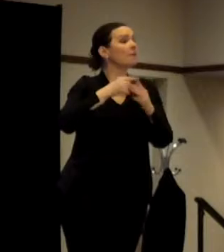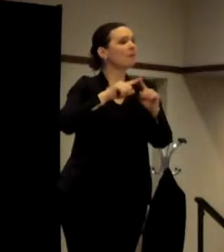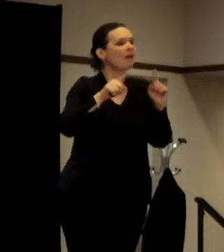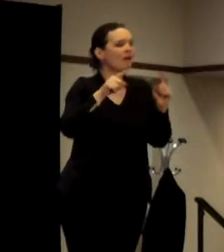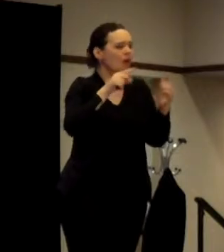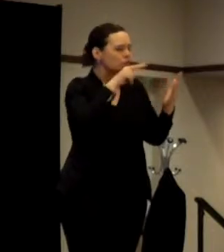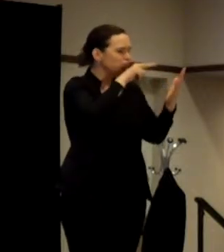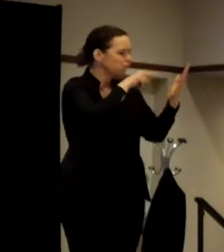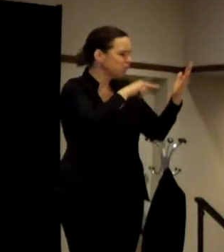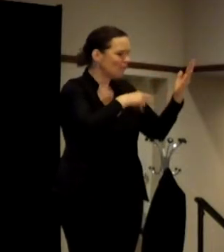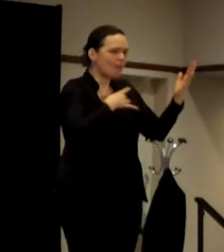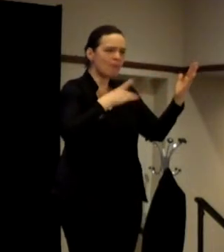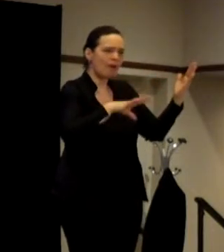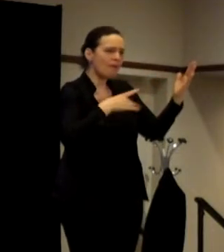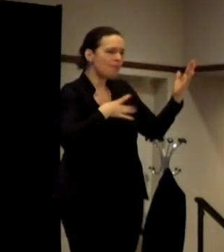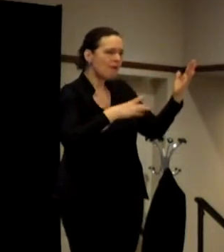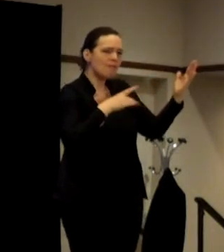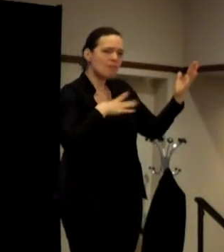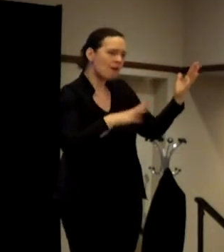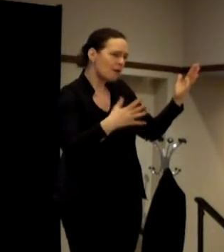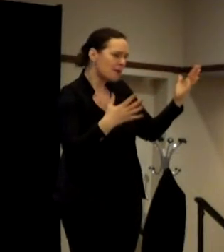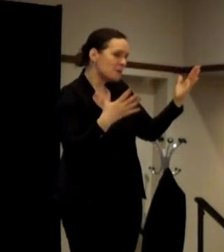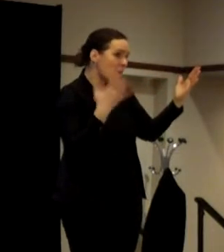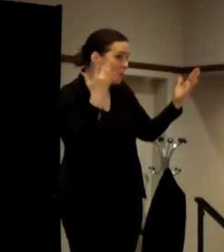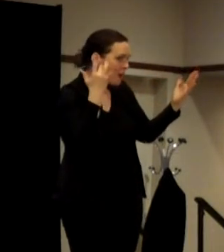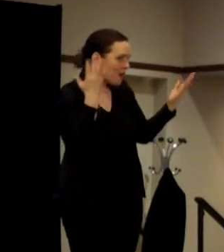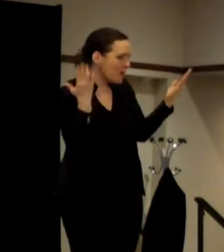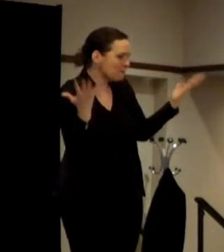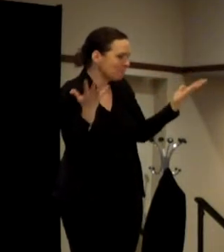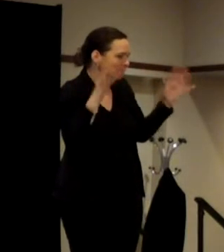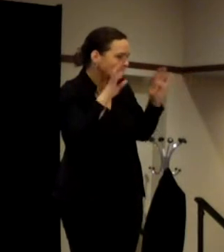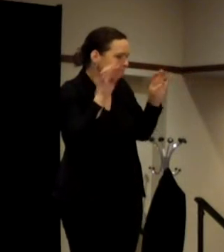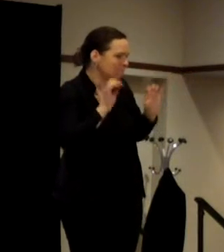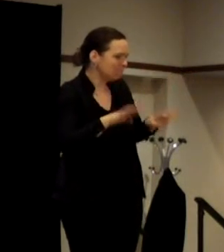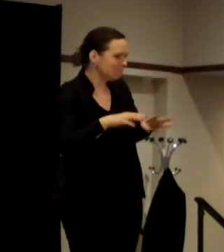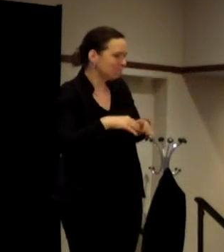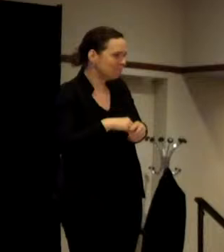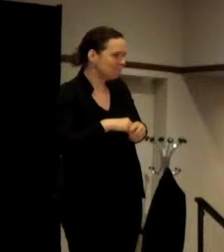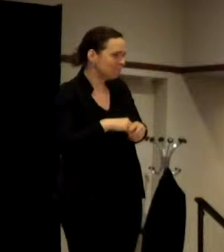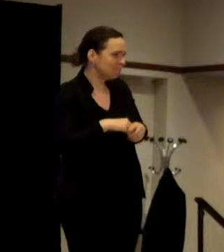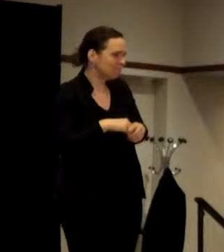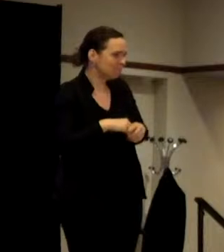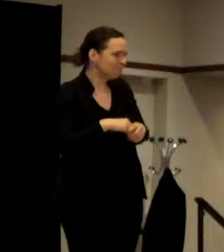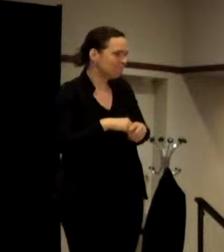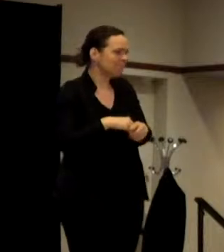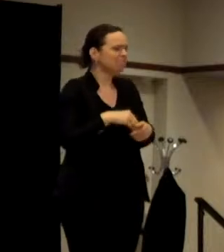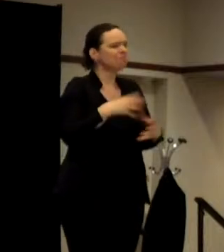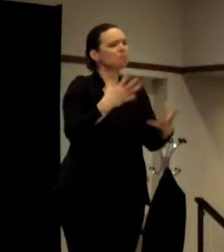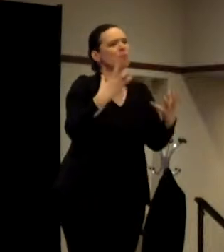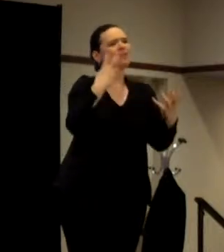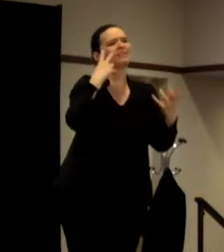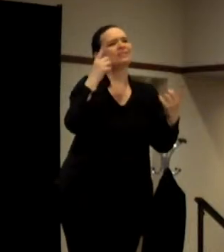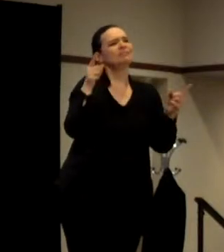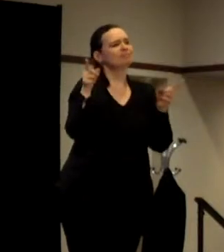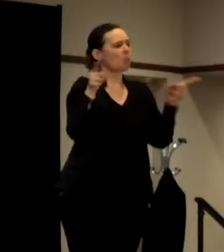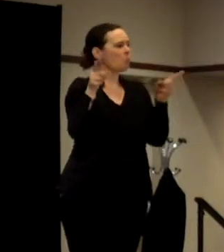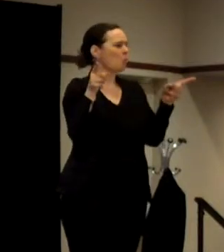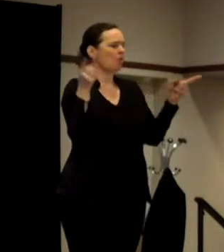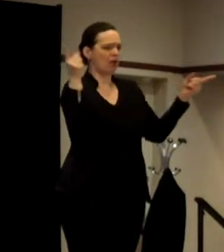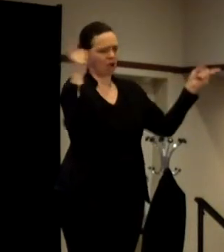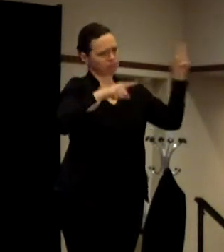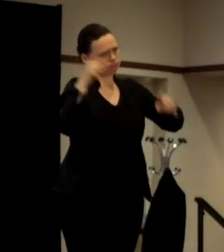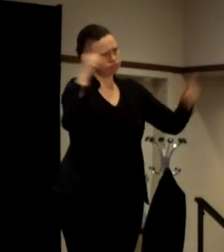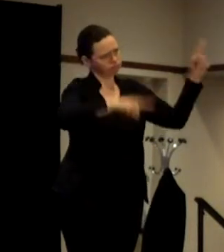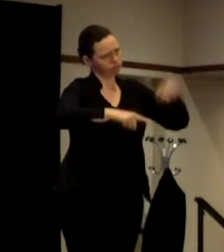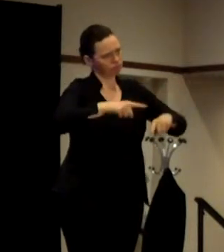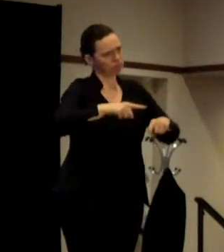would like to see some bipartisanship out of it, but we'll see what happens. Would you have voted it? Would you have? I haven't